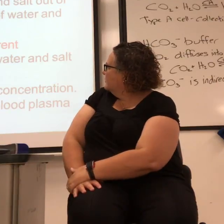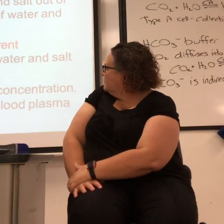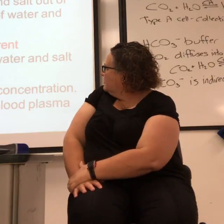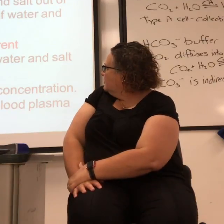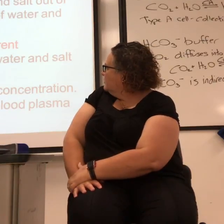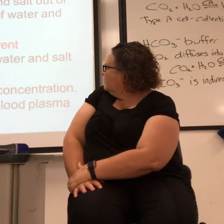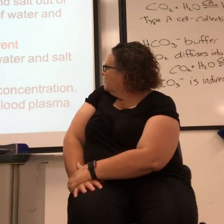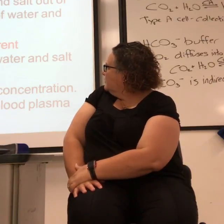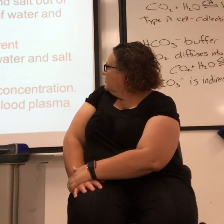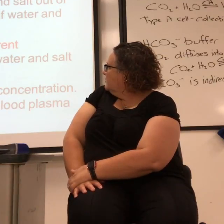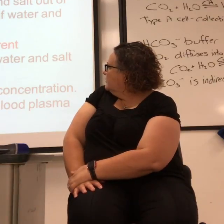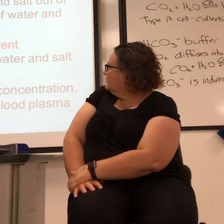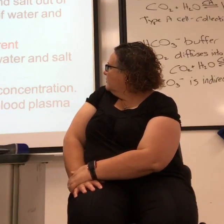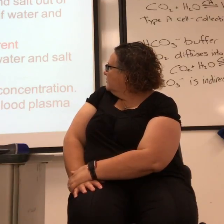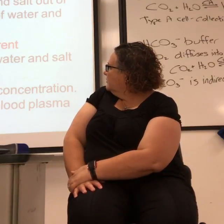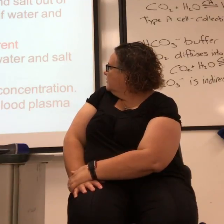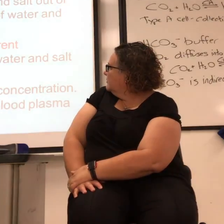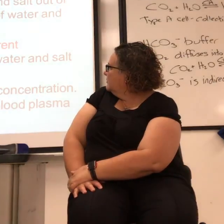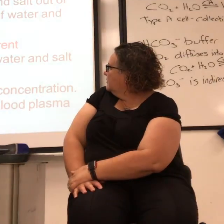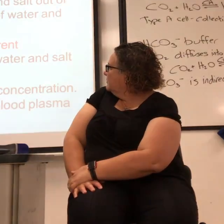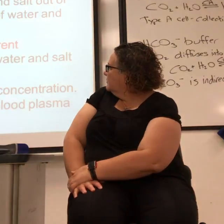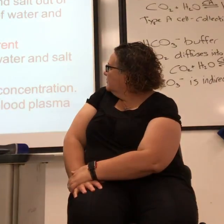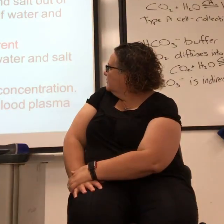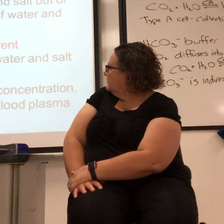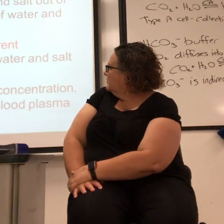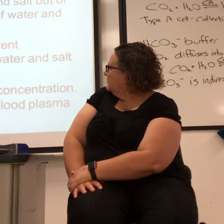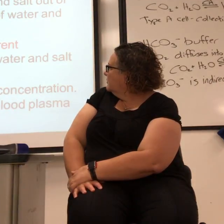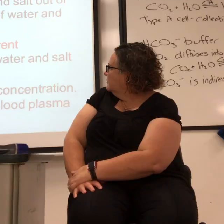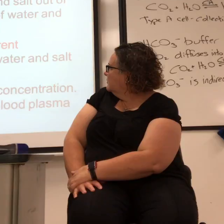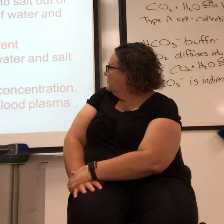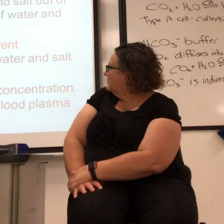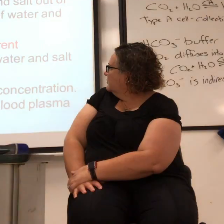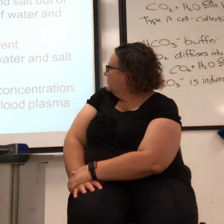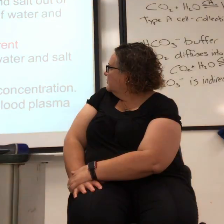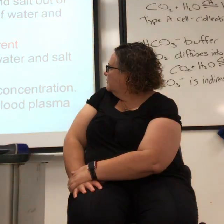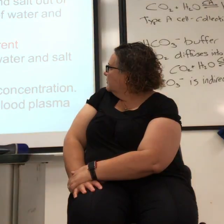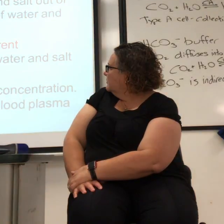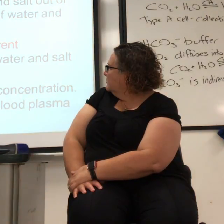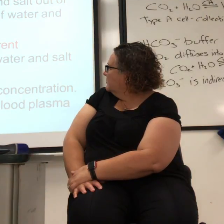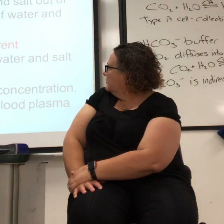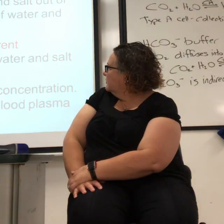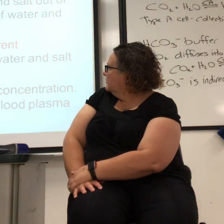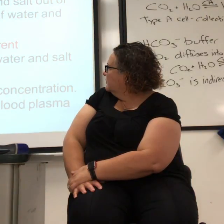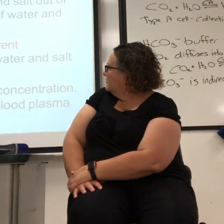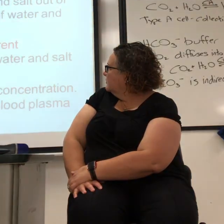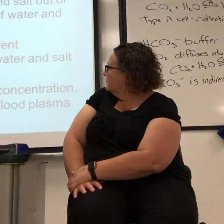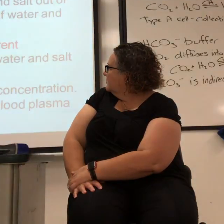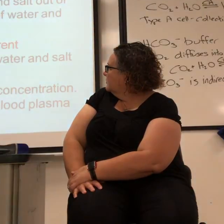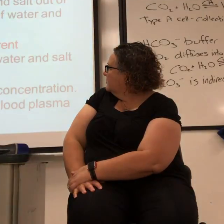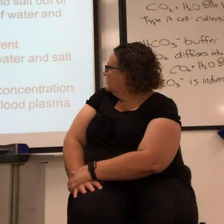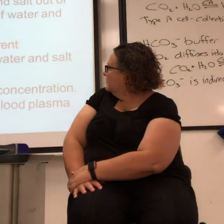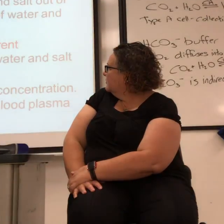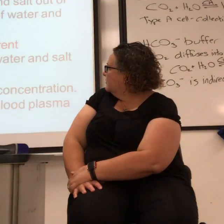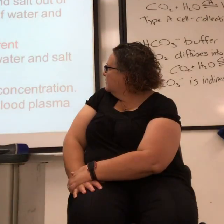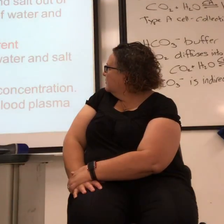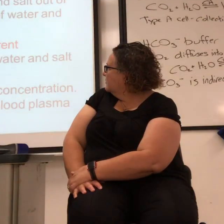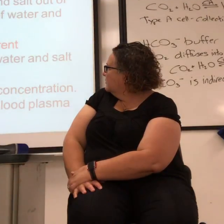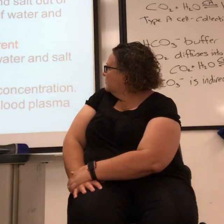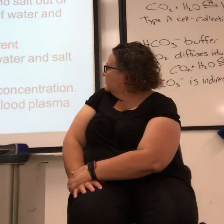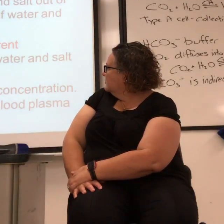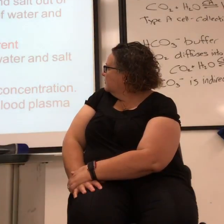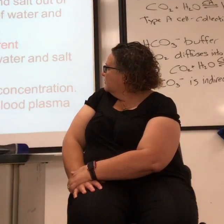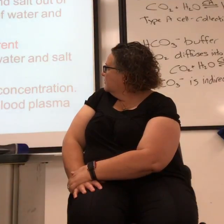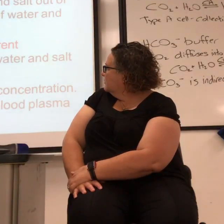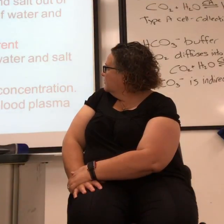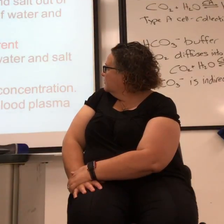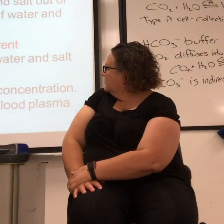filtrate. Okay? So the loop of Henle, what it does, its role in this, it uses a countercurrent mechanism to pull lots of